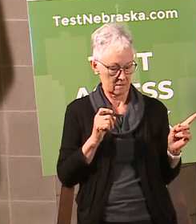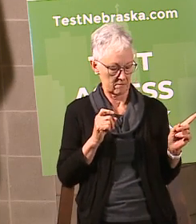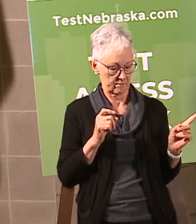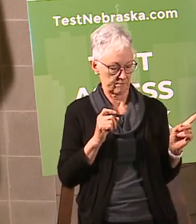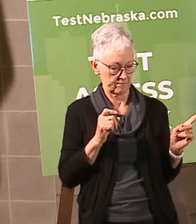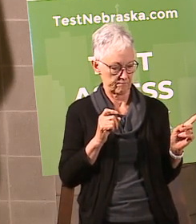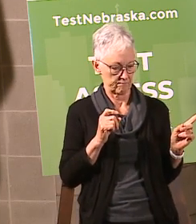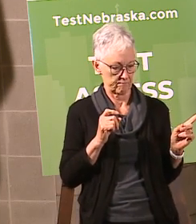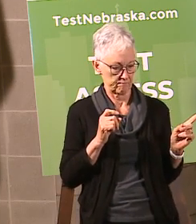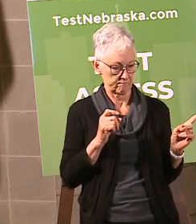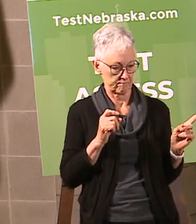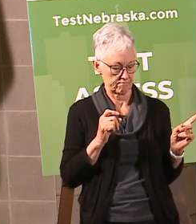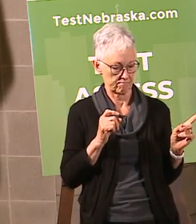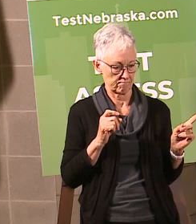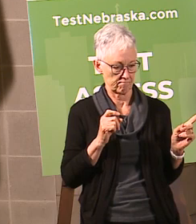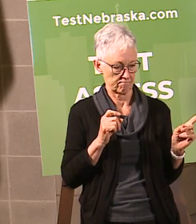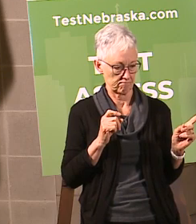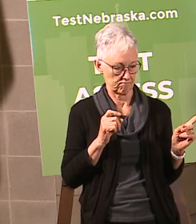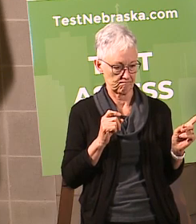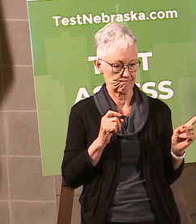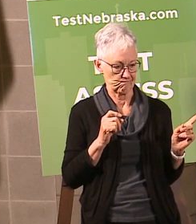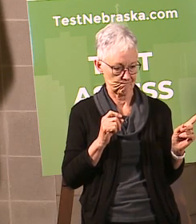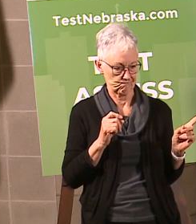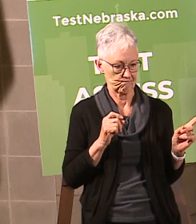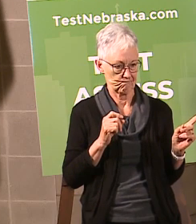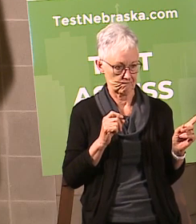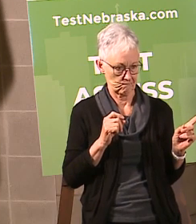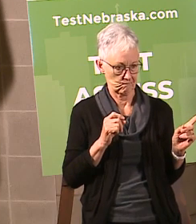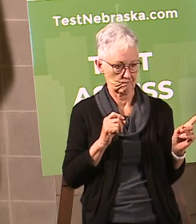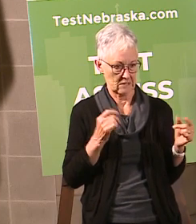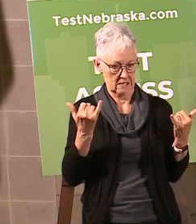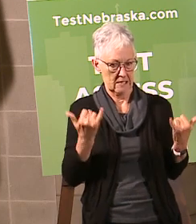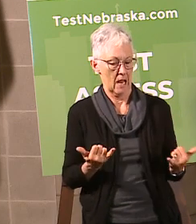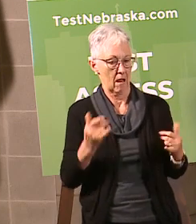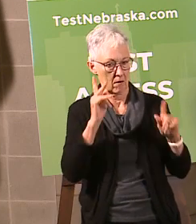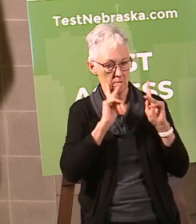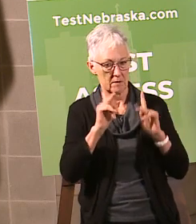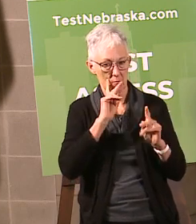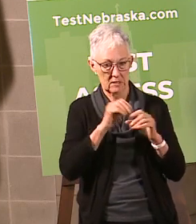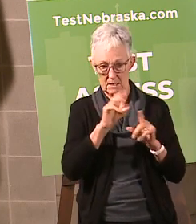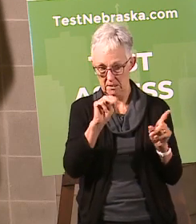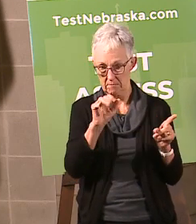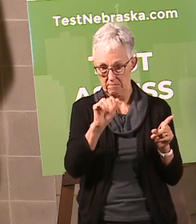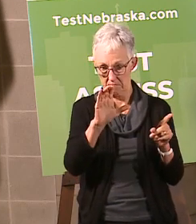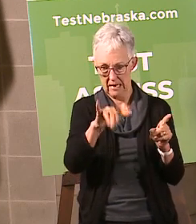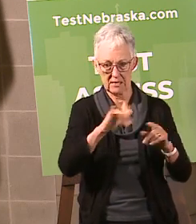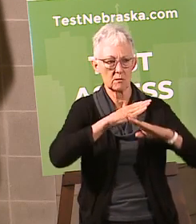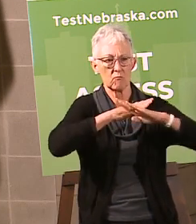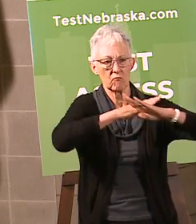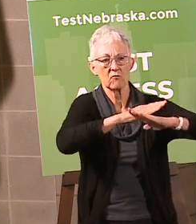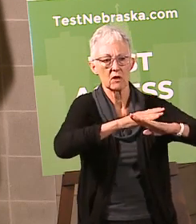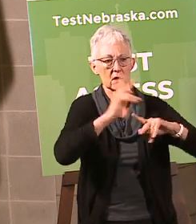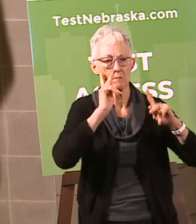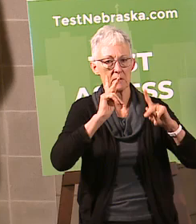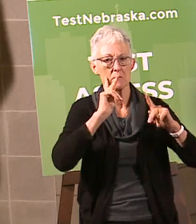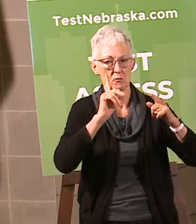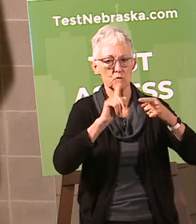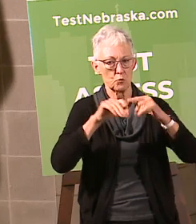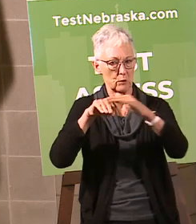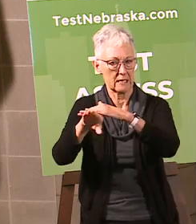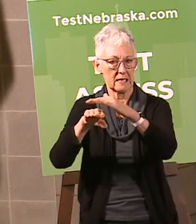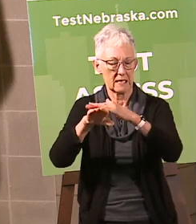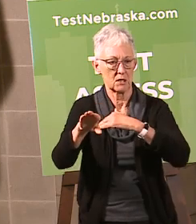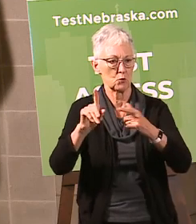limiting access to the city of Macy by utilizing checkpoints. As of today, they're only allowing residents and vendors access to the community. They aren't blocking